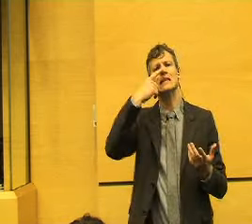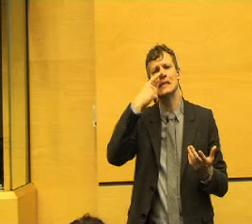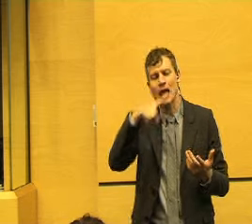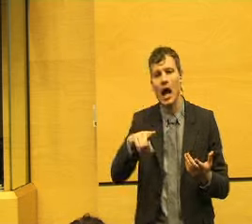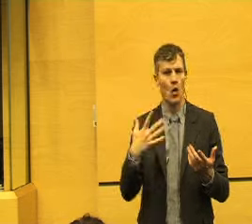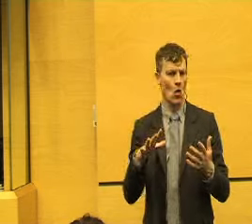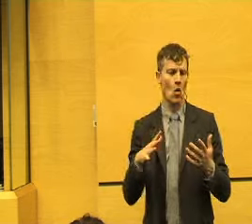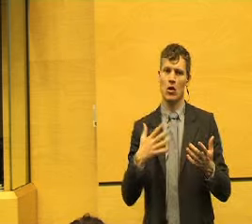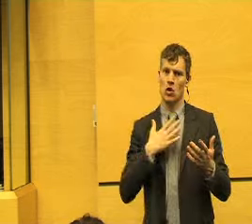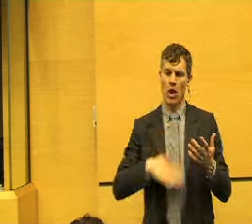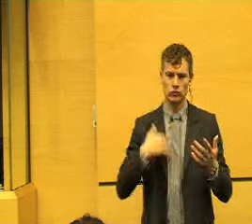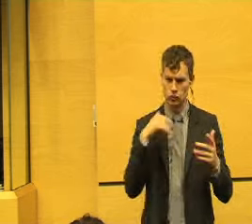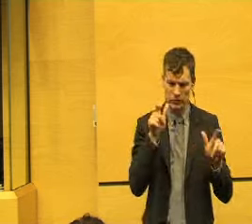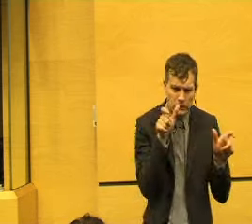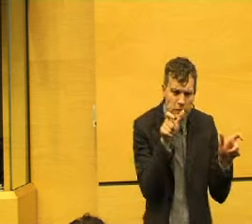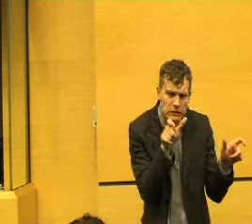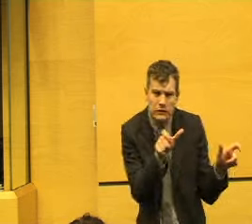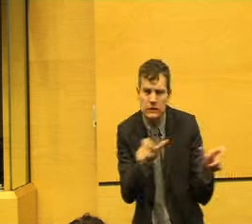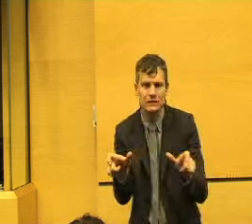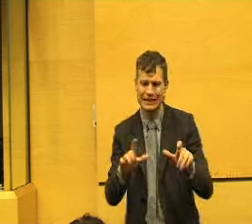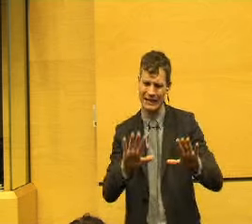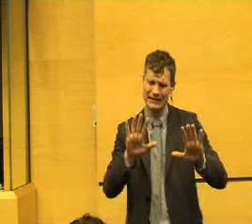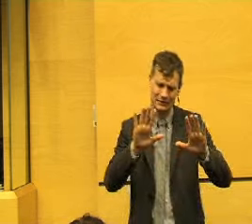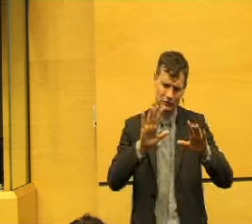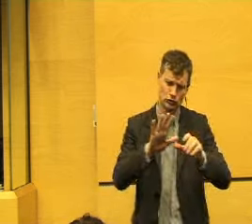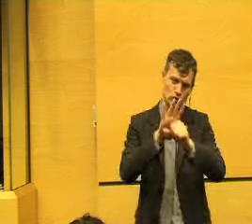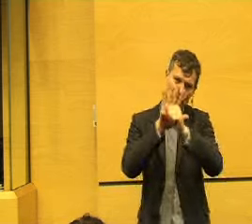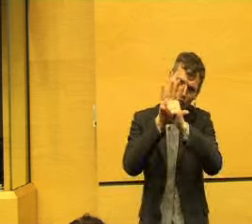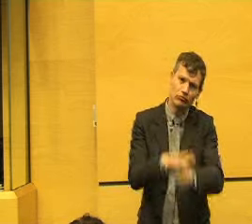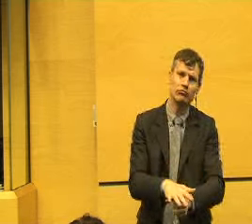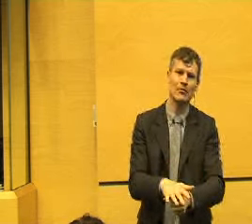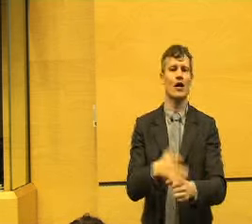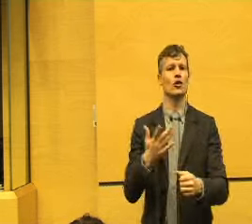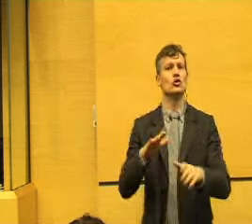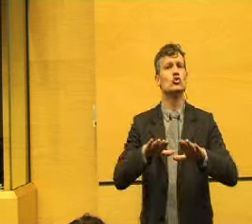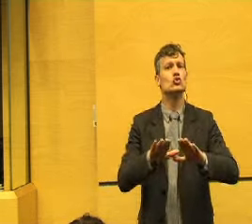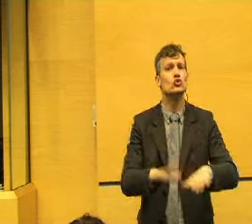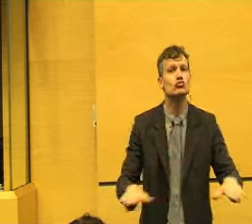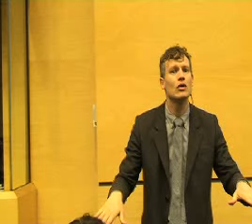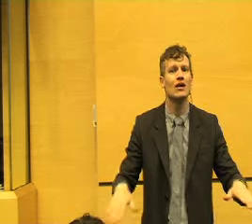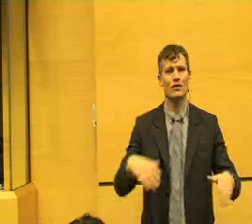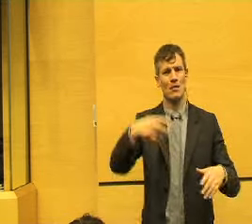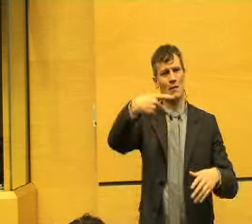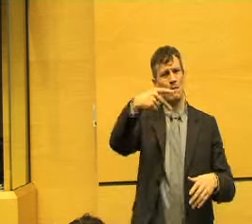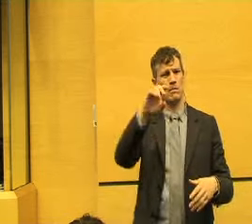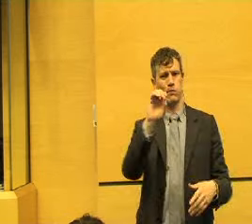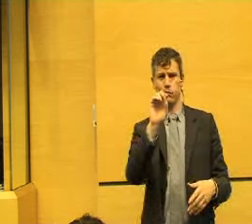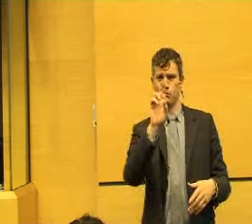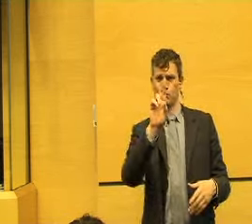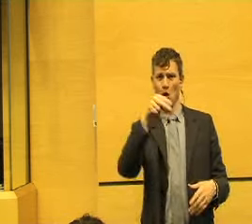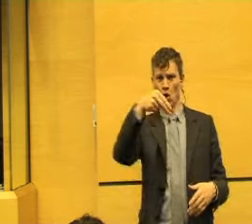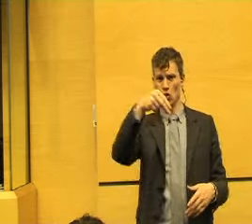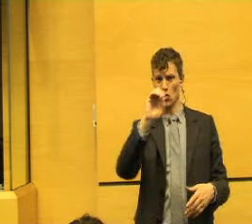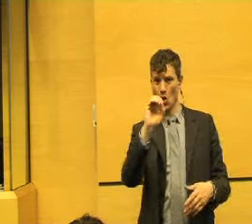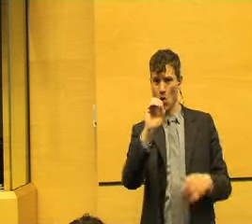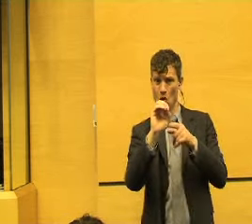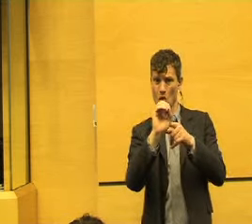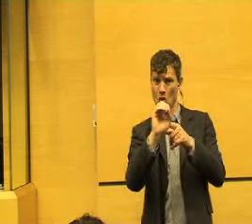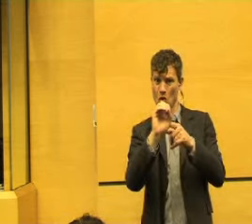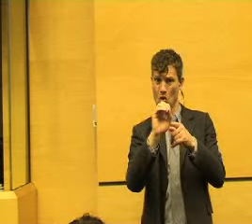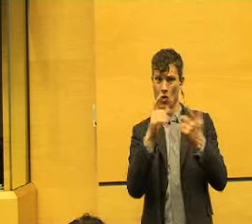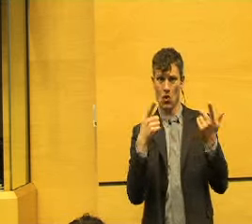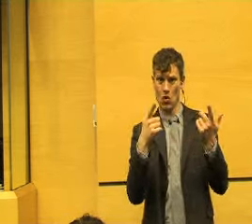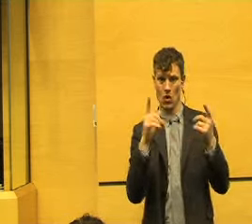more protection for children from wider range of exploitation. In compliance with the